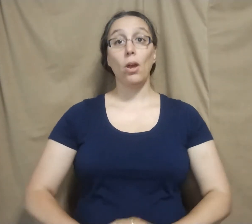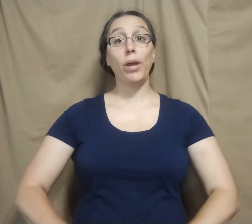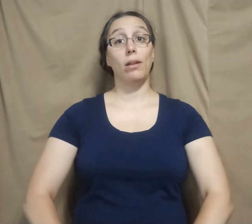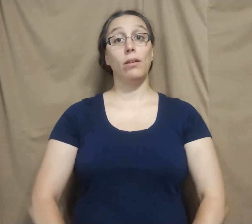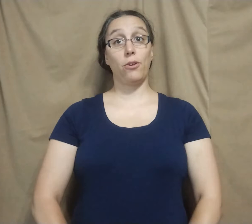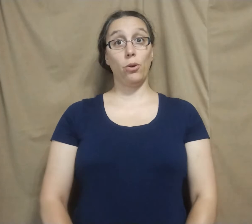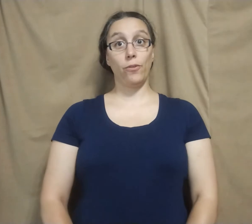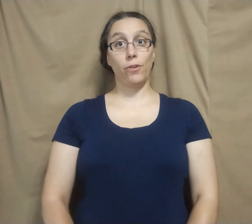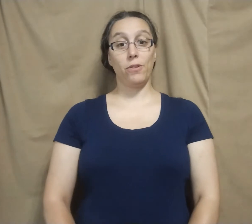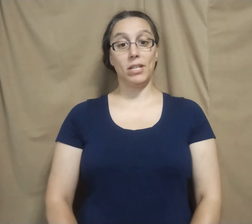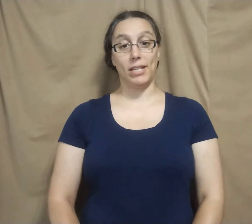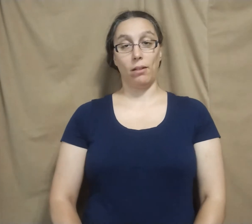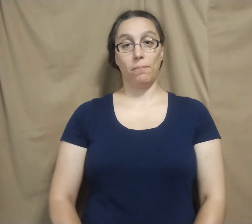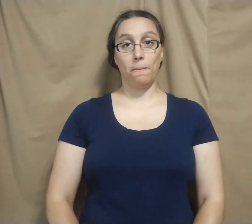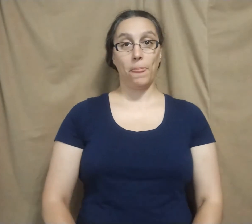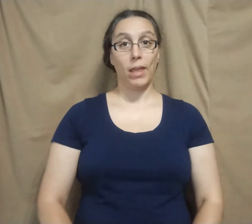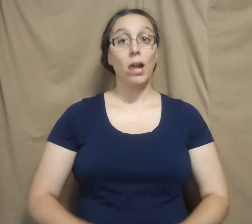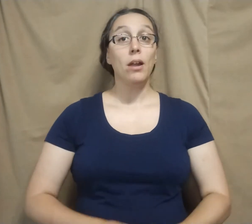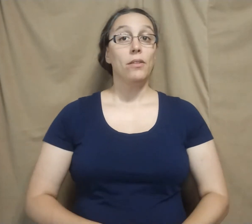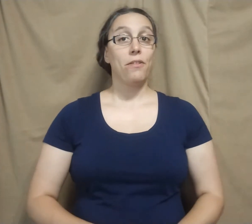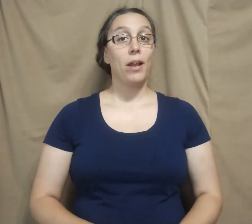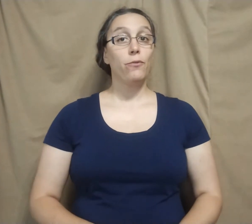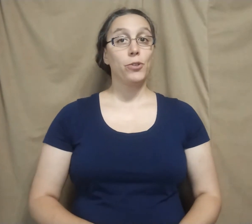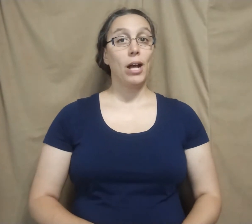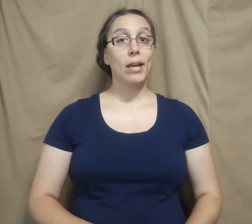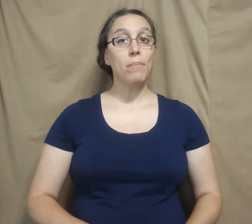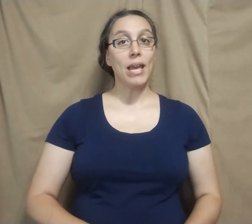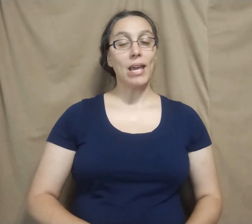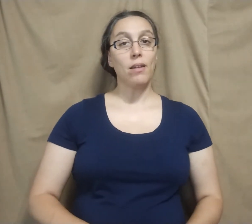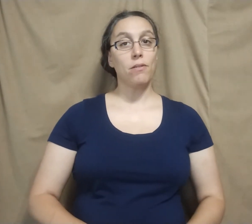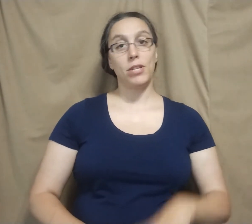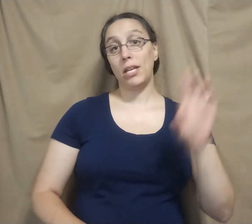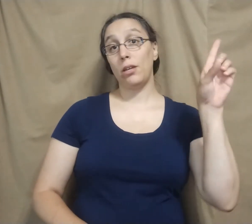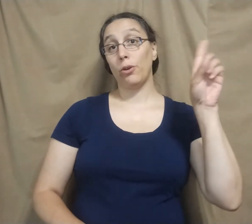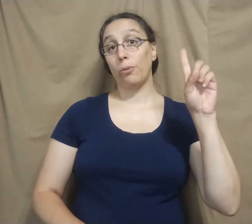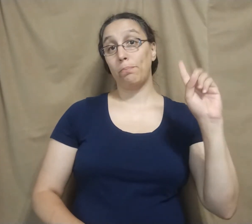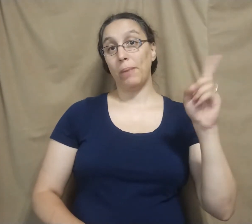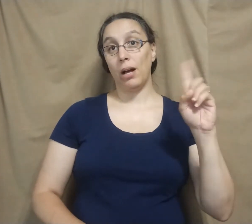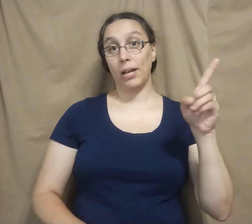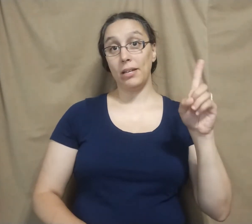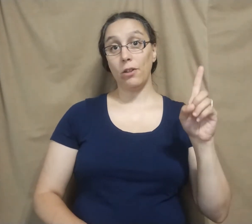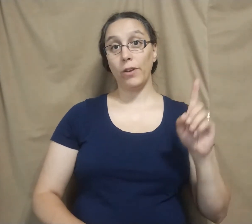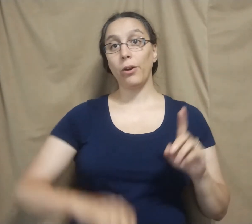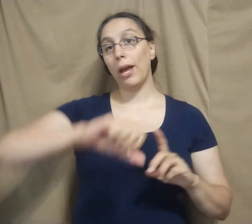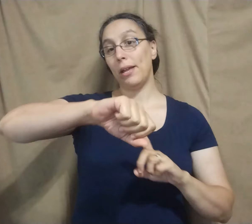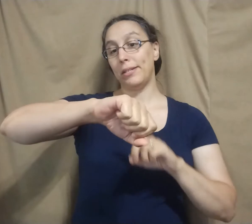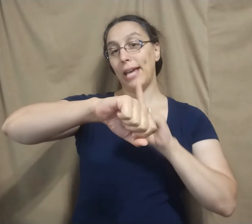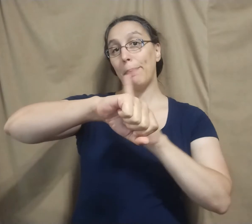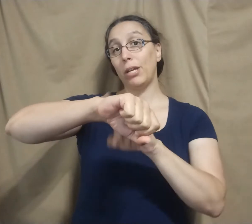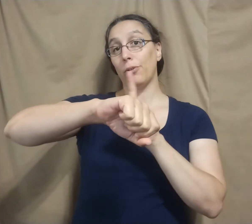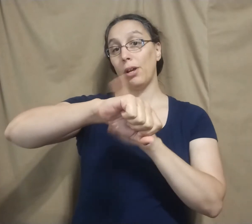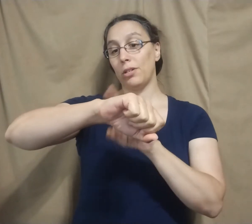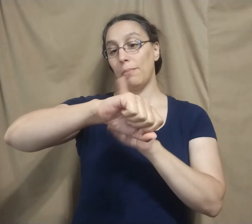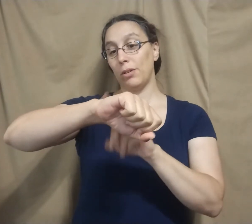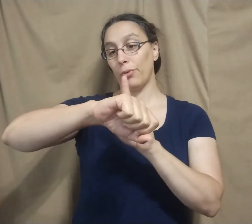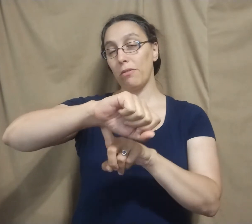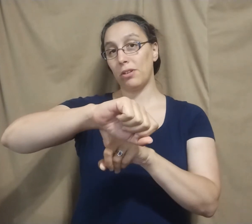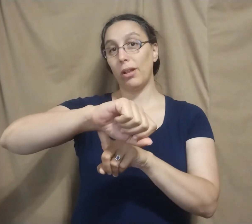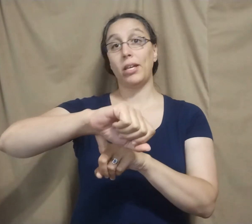Okay, let's go over those in detail. The sign for time is taking your index finger and tapping your non-dominant wrist like you